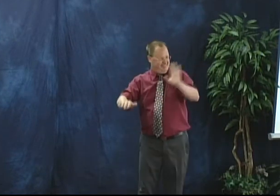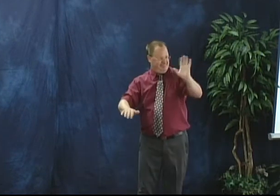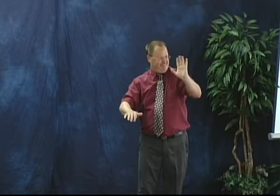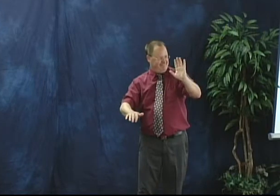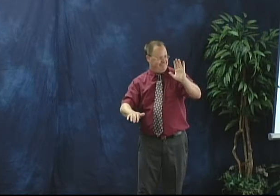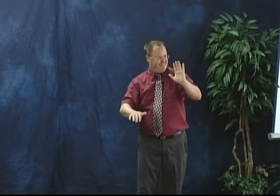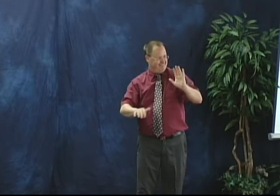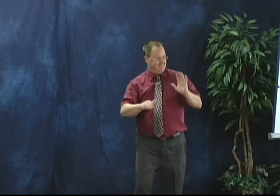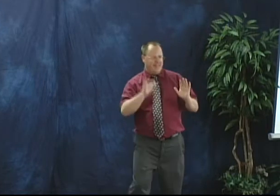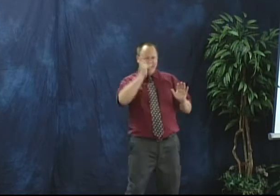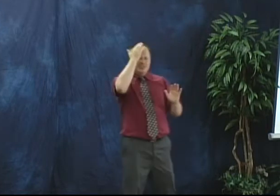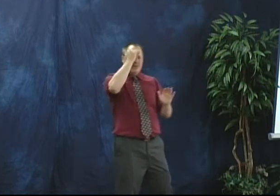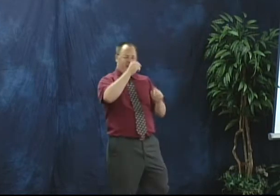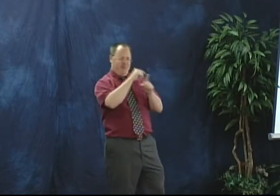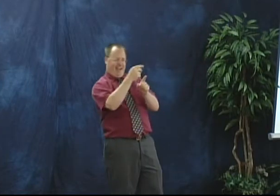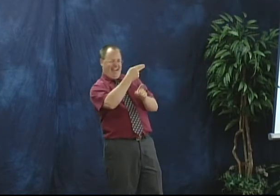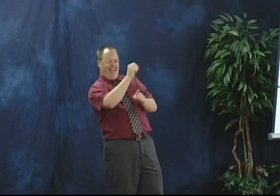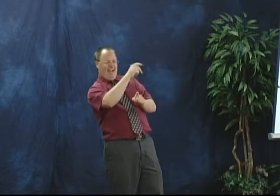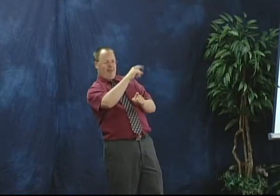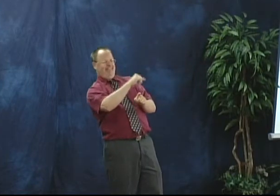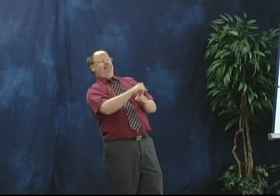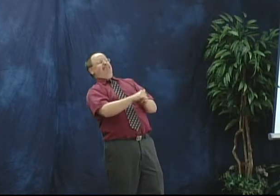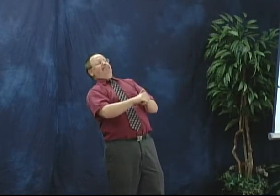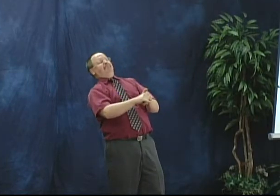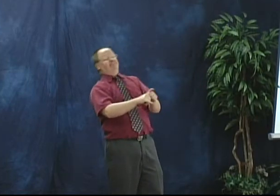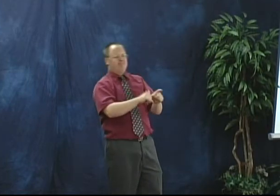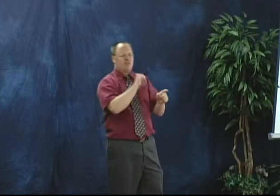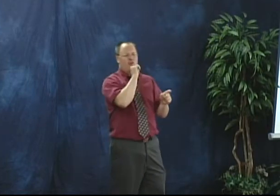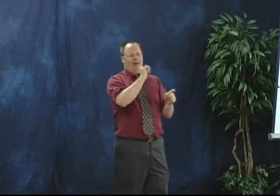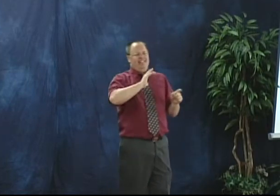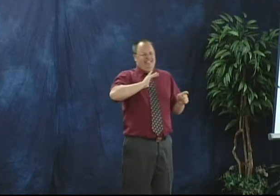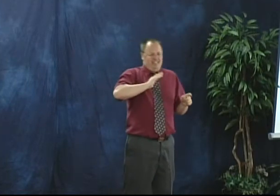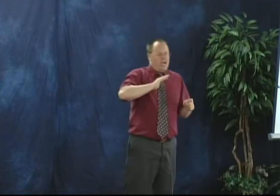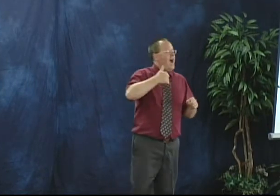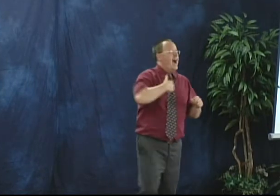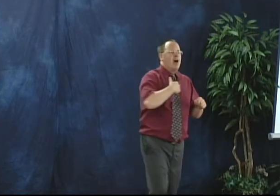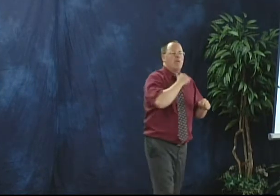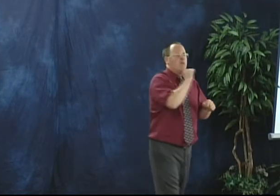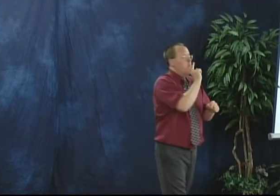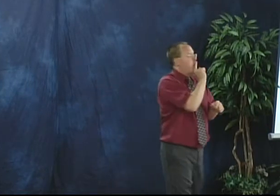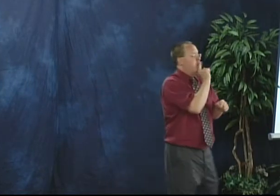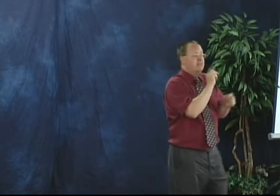happy, who are not under God's state of blessedness, but are happy in their sin.